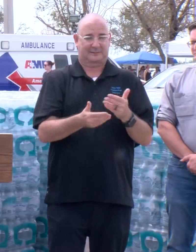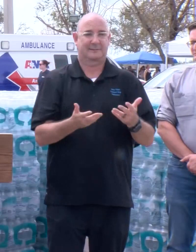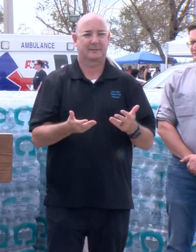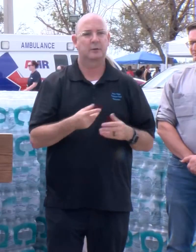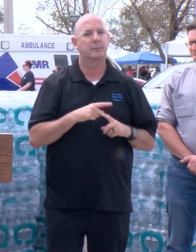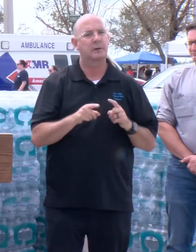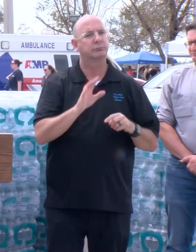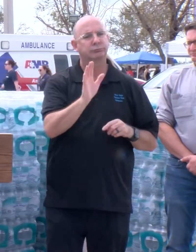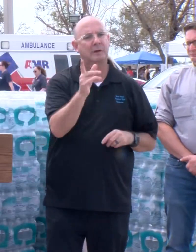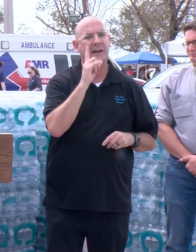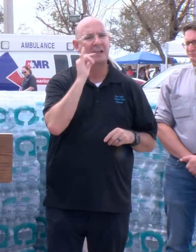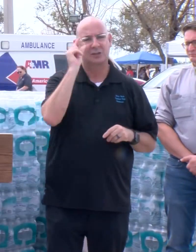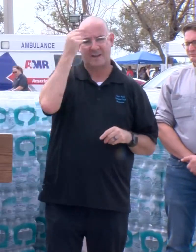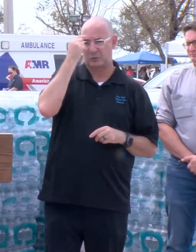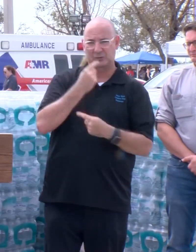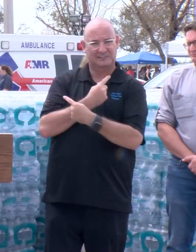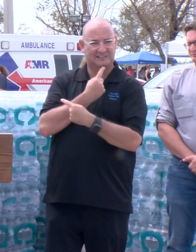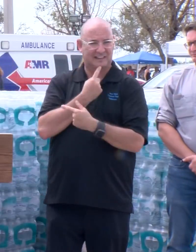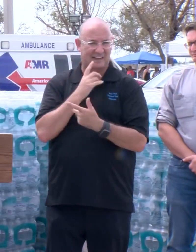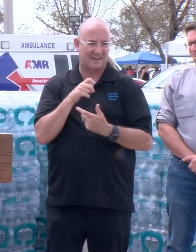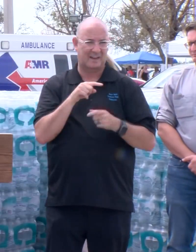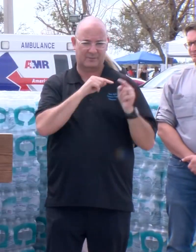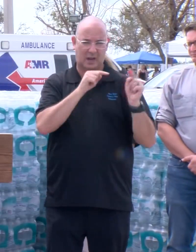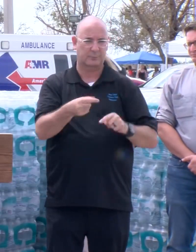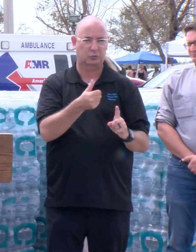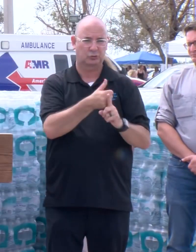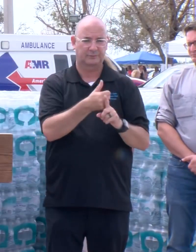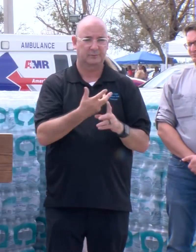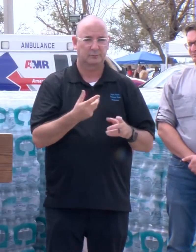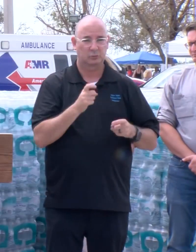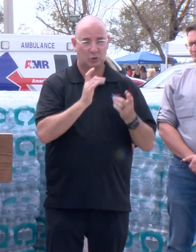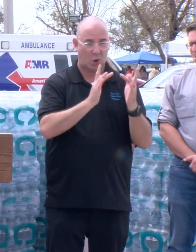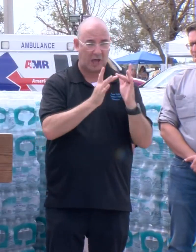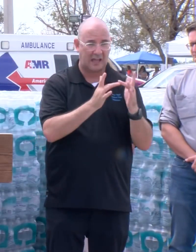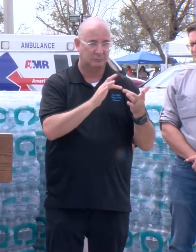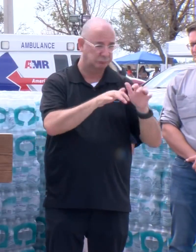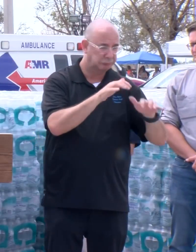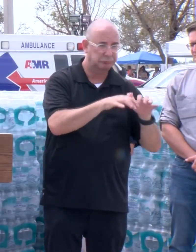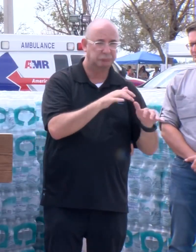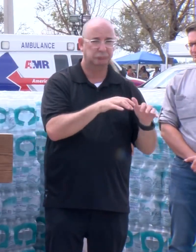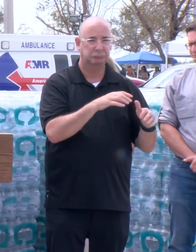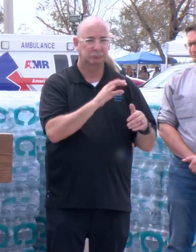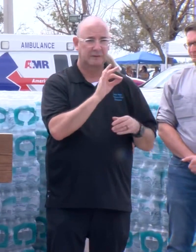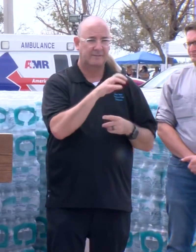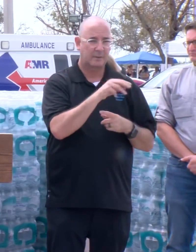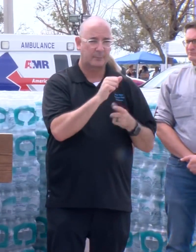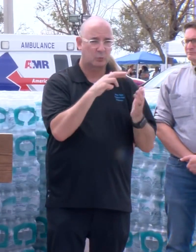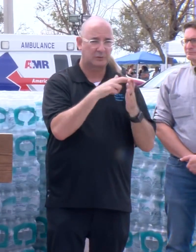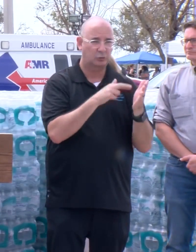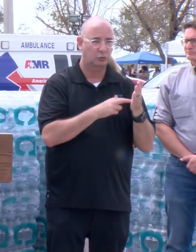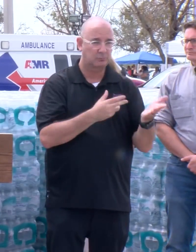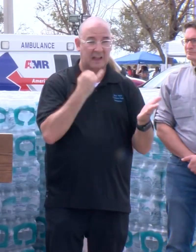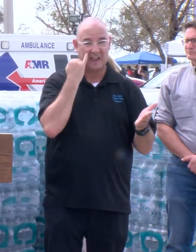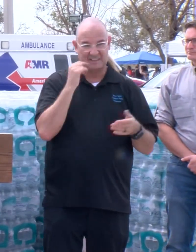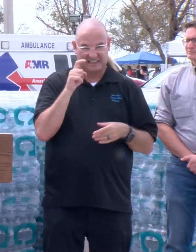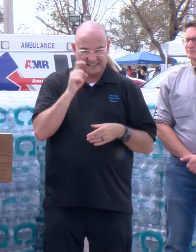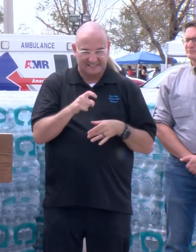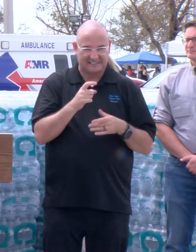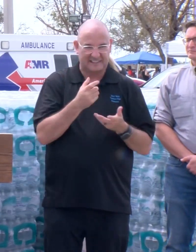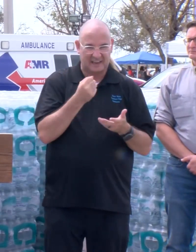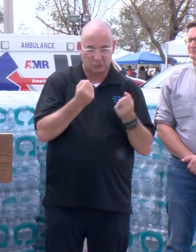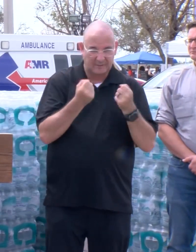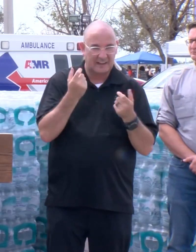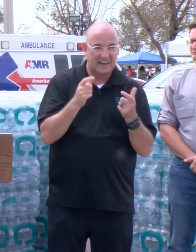in person. You can actually do FEMA registration online. However, if you need a driver's license or you need a copy of a birth certificate